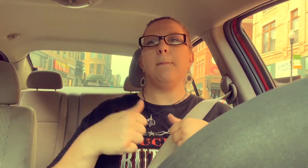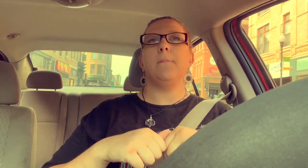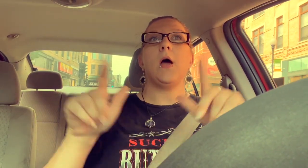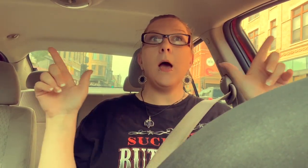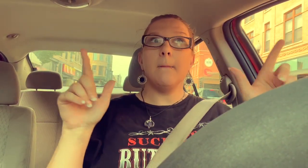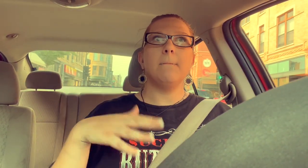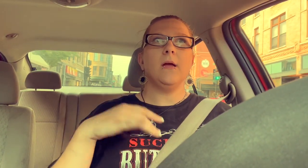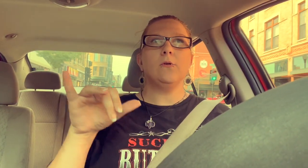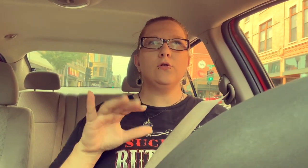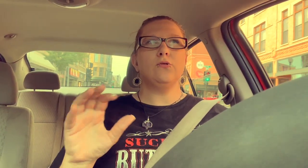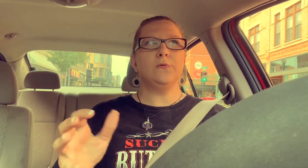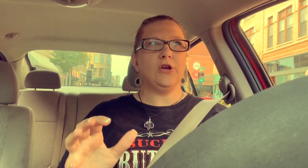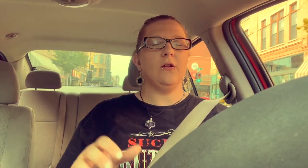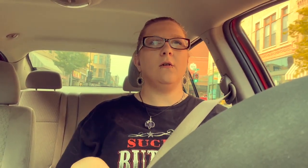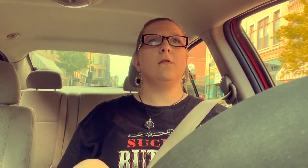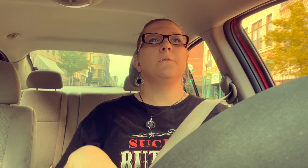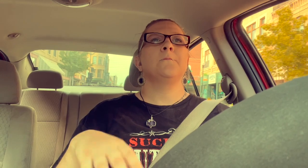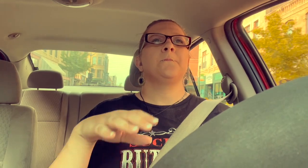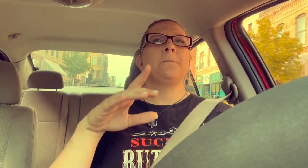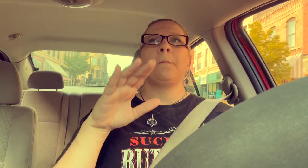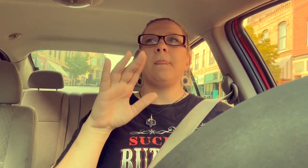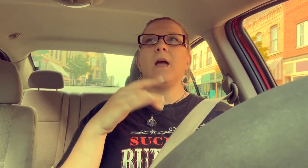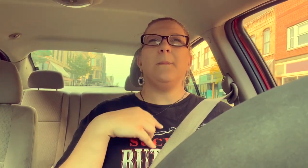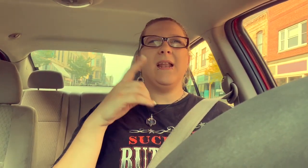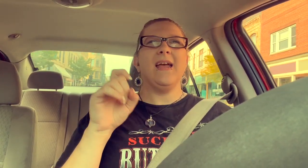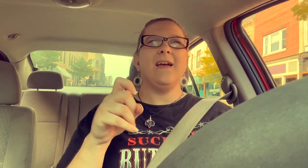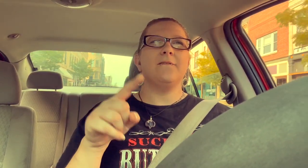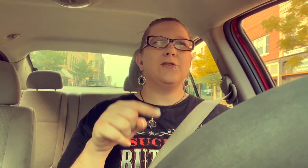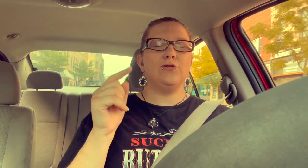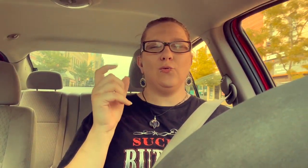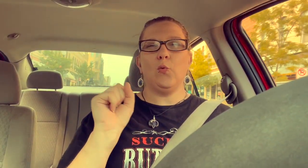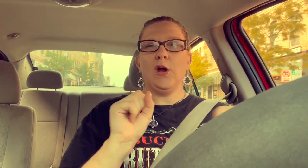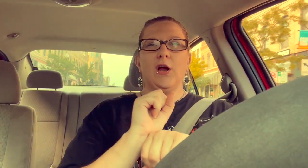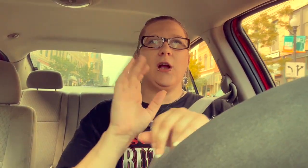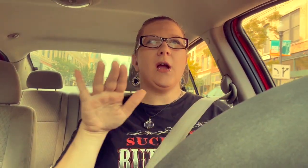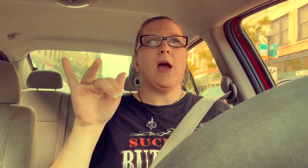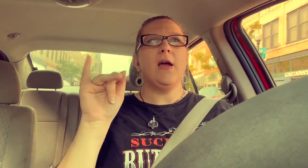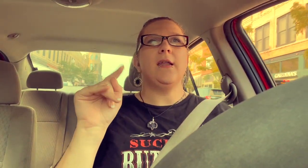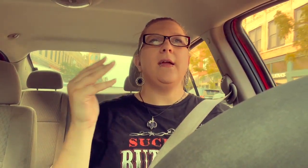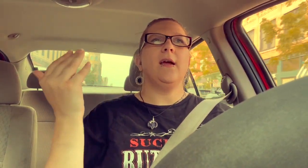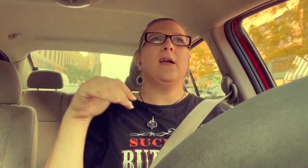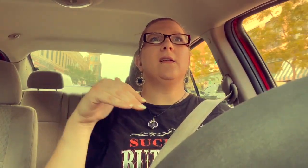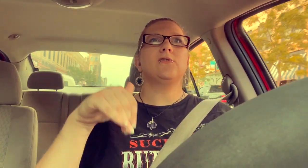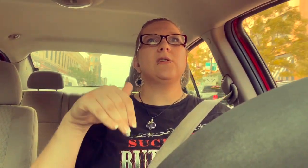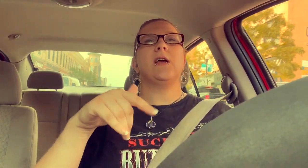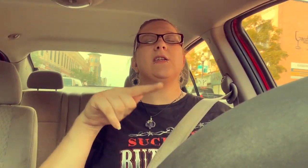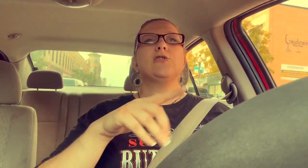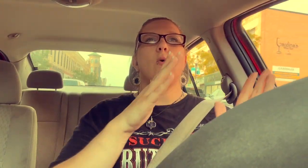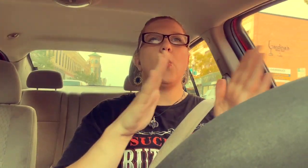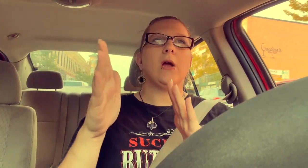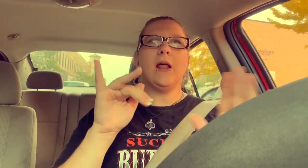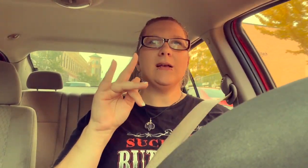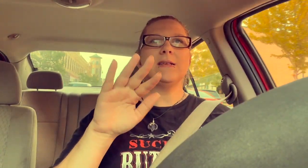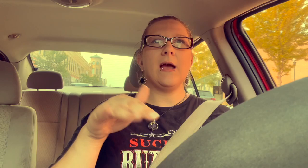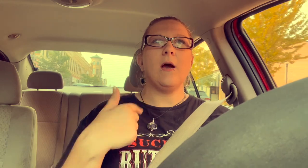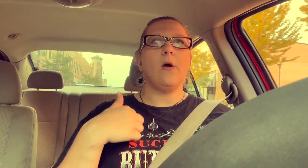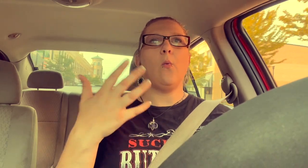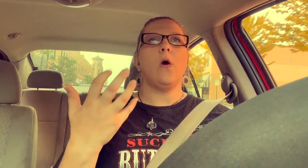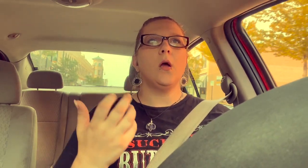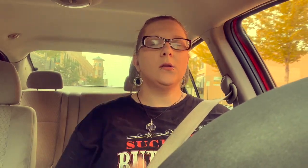put up my YouTube channel. I mean, I have to work on it again tonight to organize it how I want.